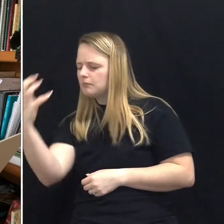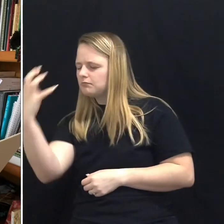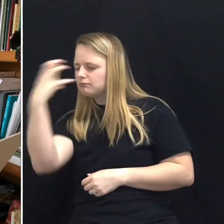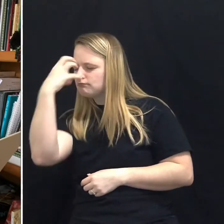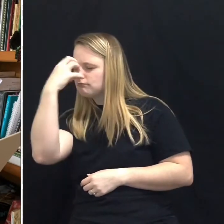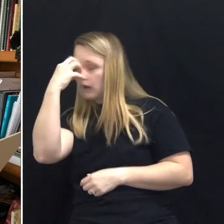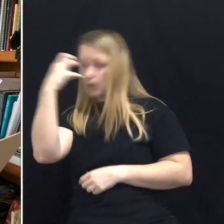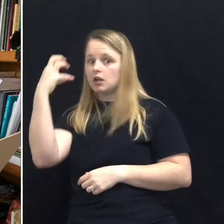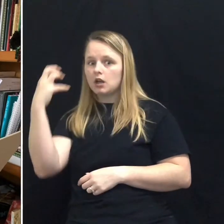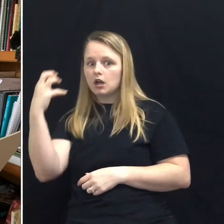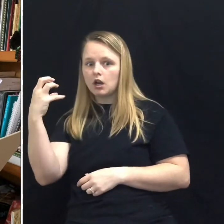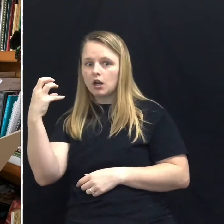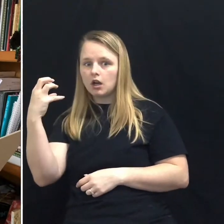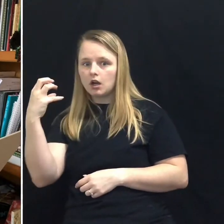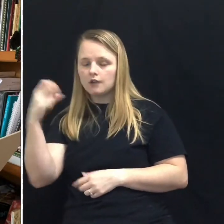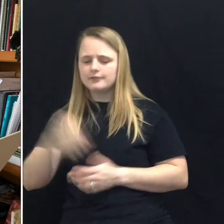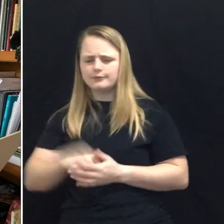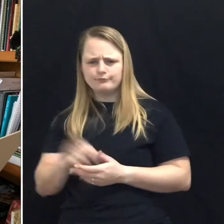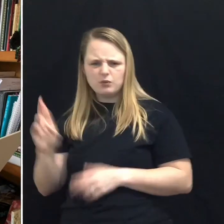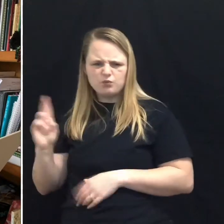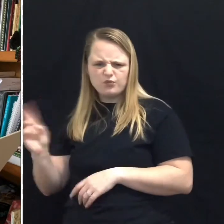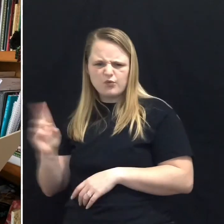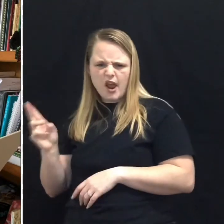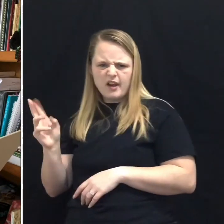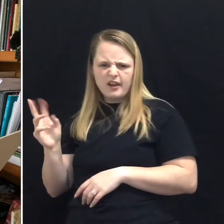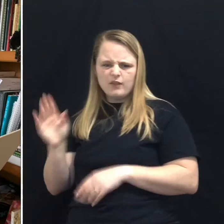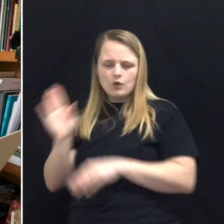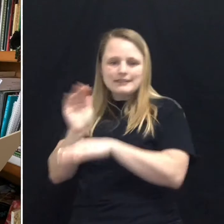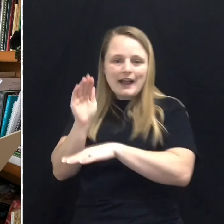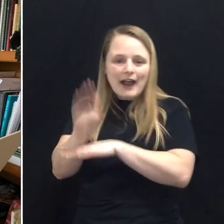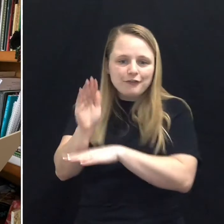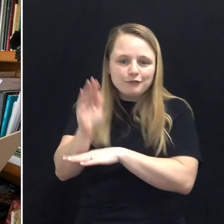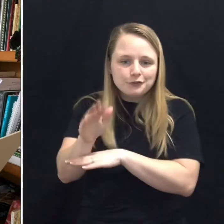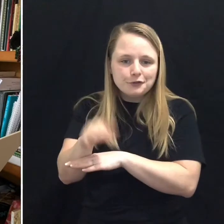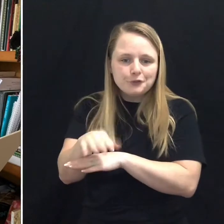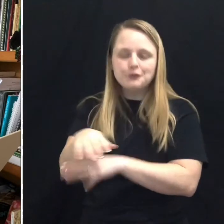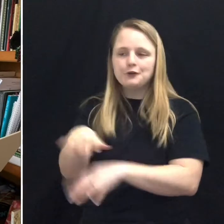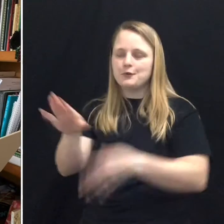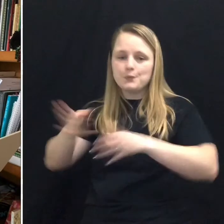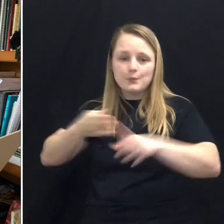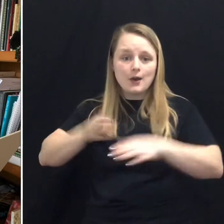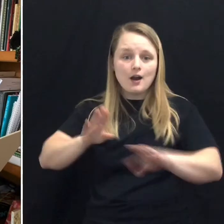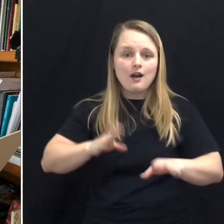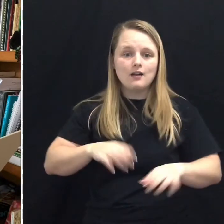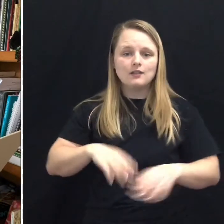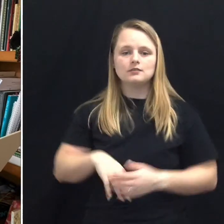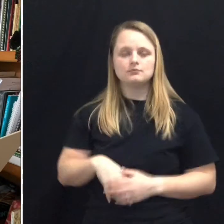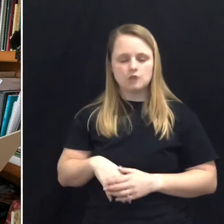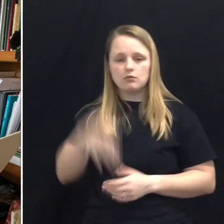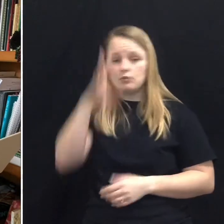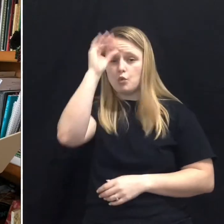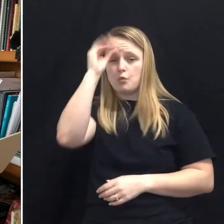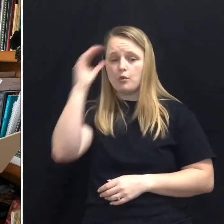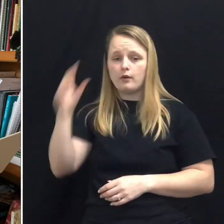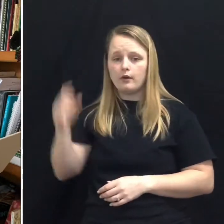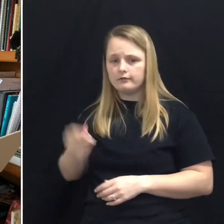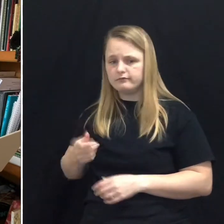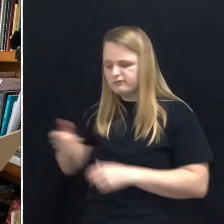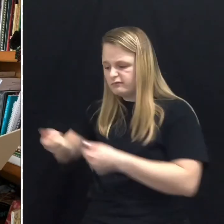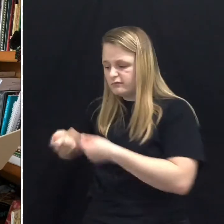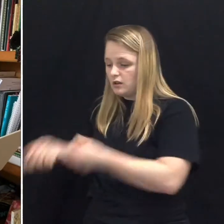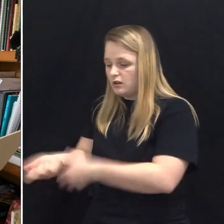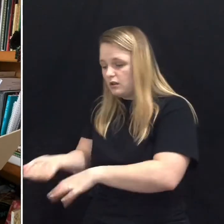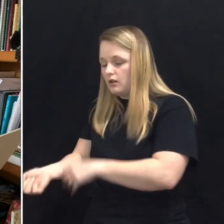bad-mannered dog was ready for his afternoon walk. Alan fastened Fritz's leash and the dog dragged him out of the